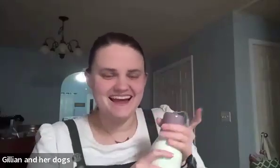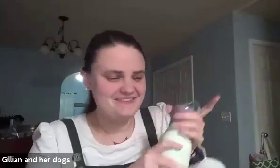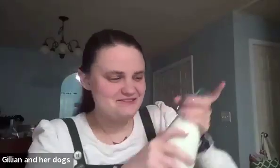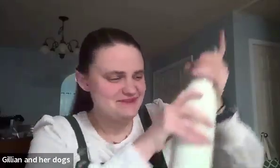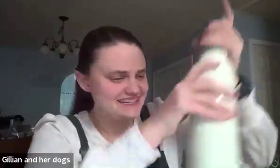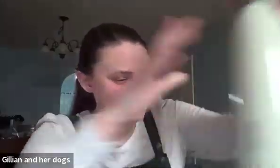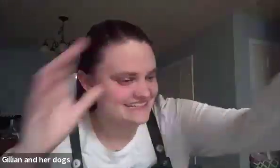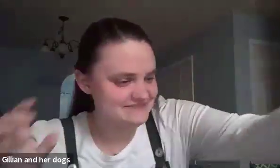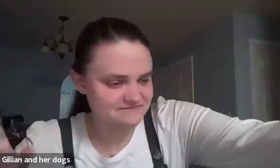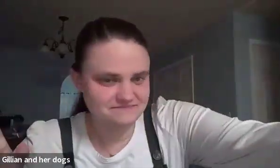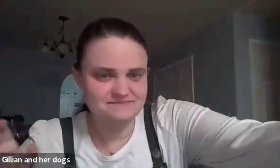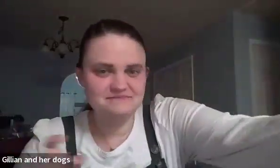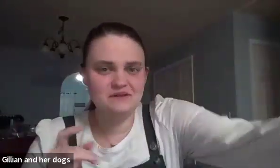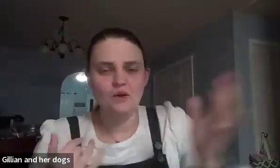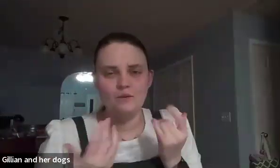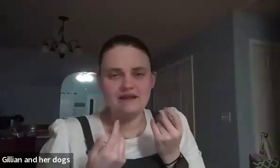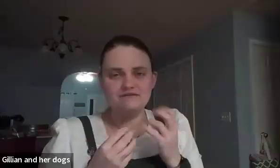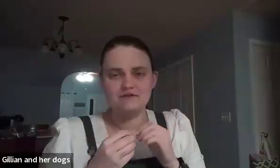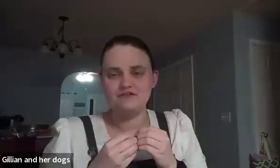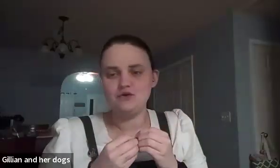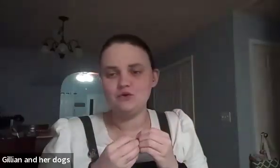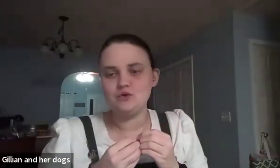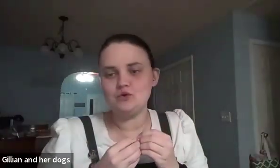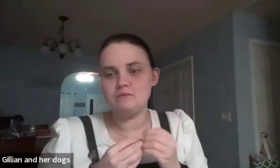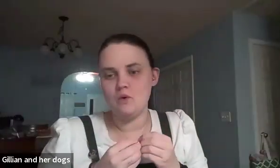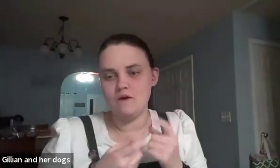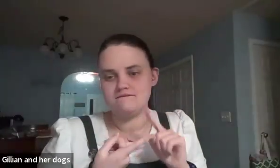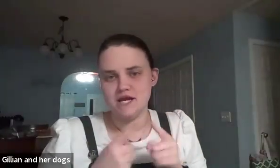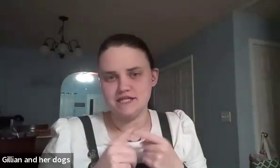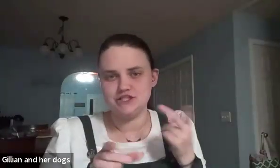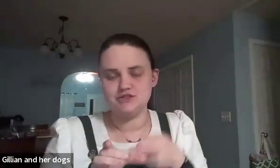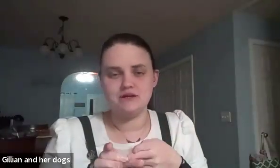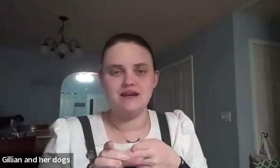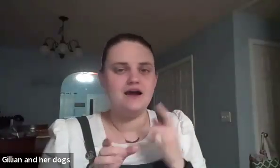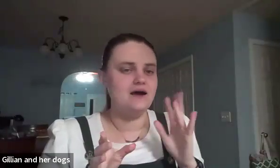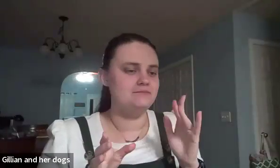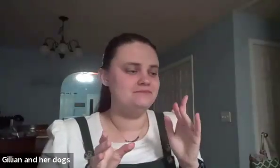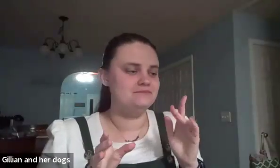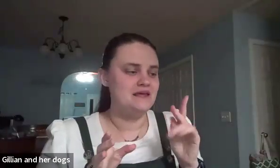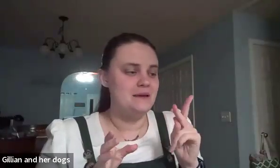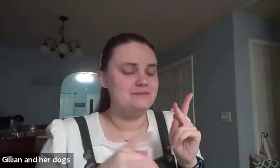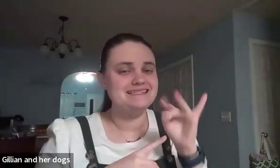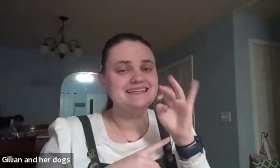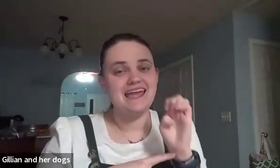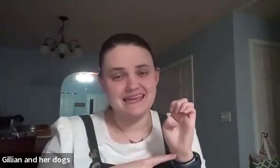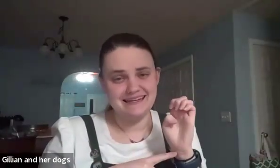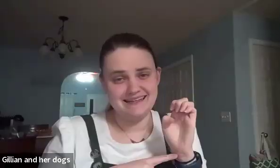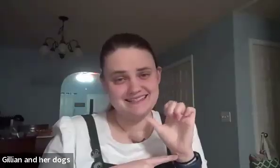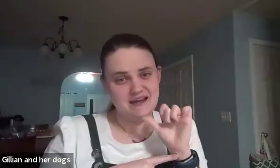Hi, everybody. Waiting for a few more friends to join. Miss Katie is